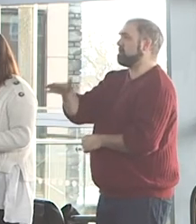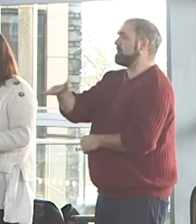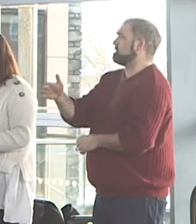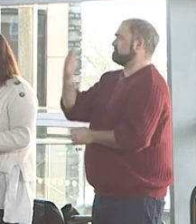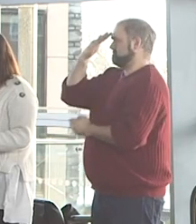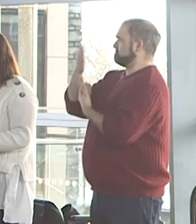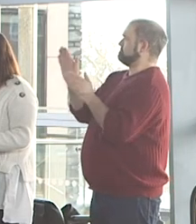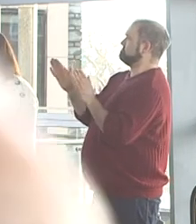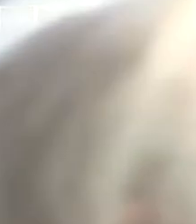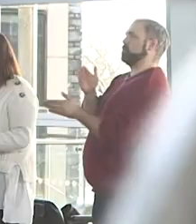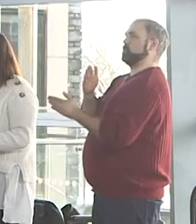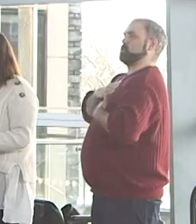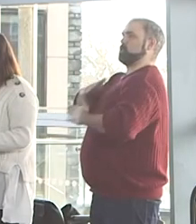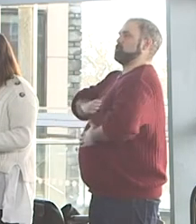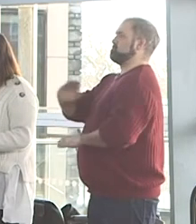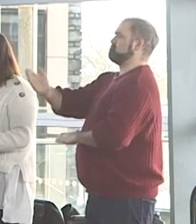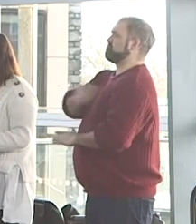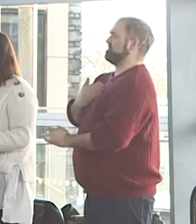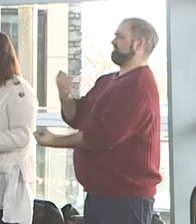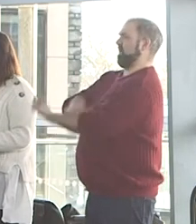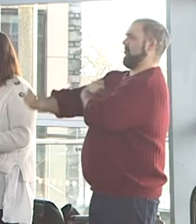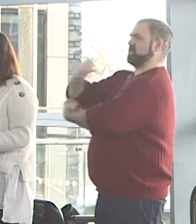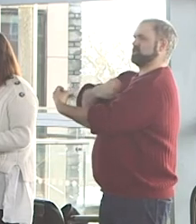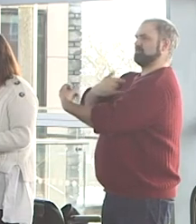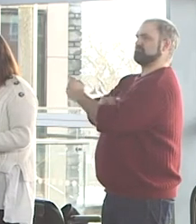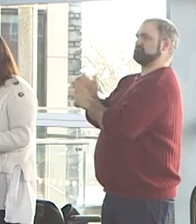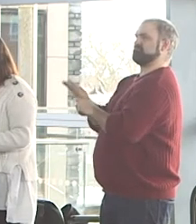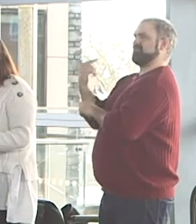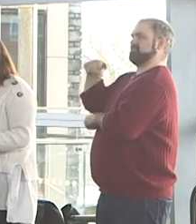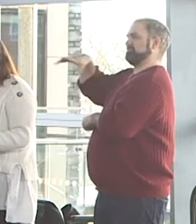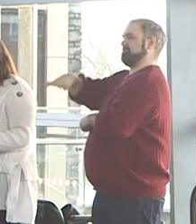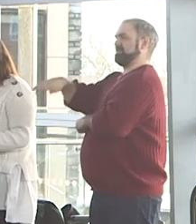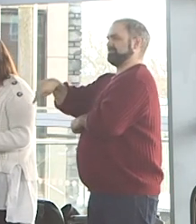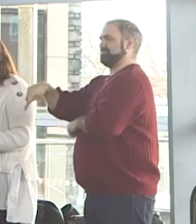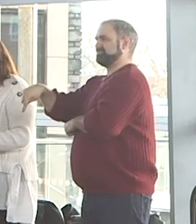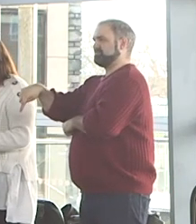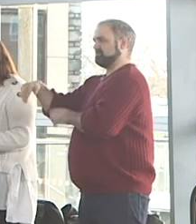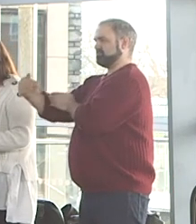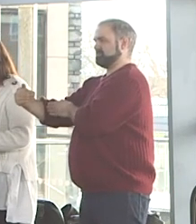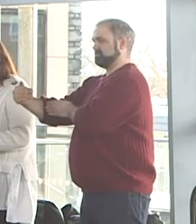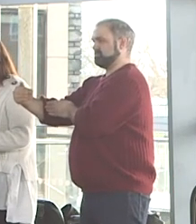previously exposed to human rights violations during the pre-displacement period. I quote,